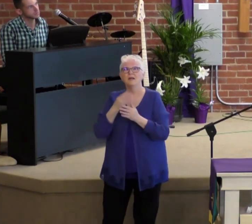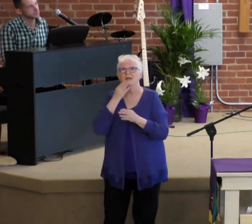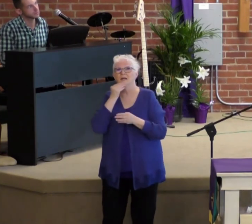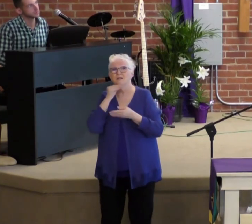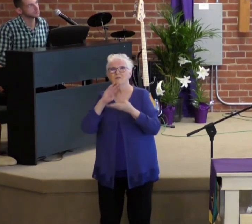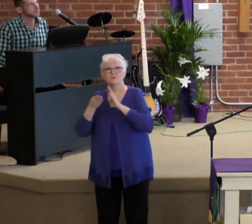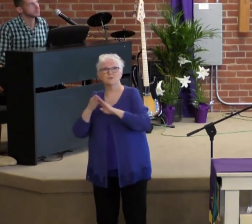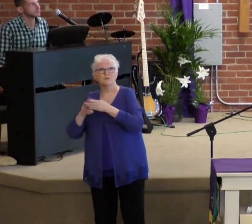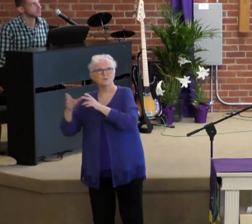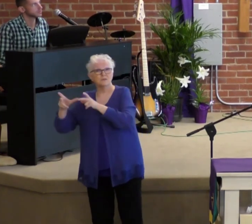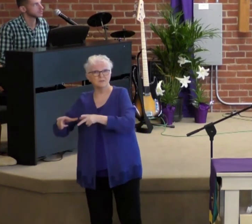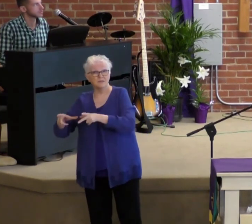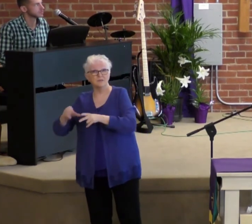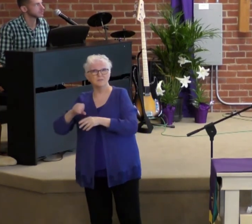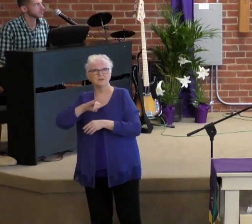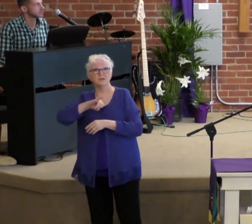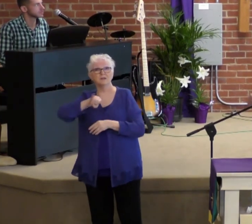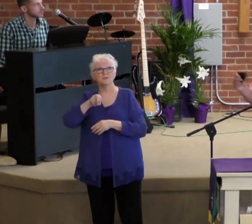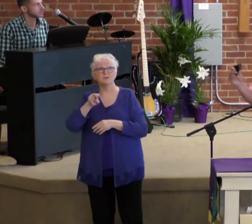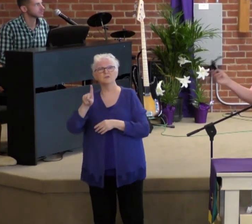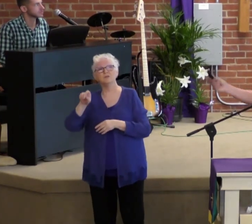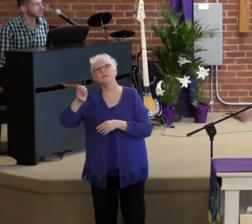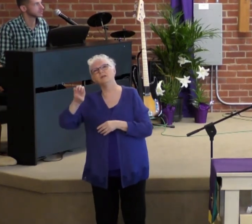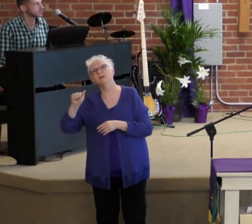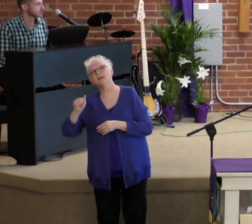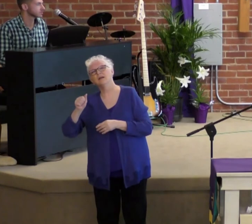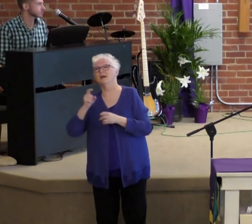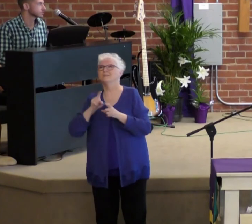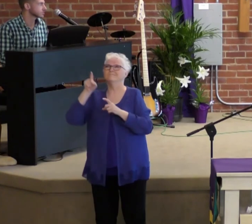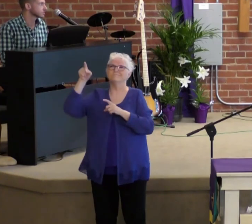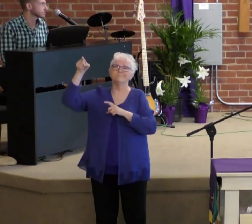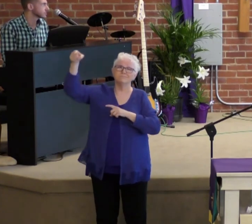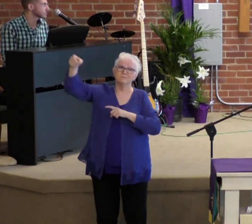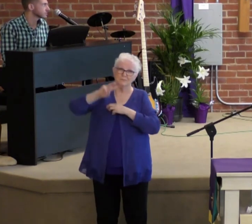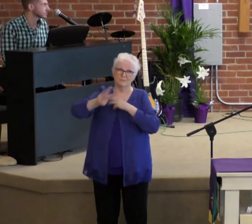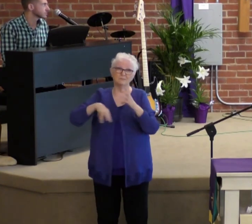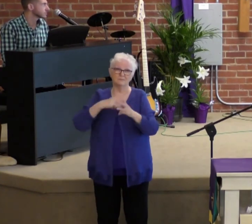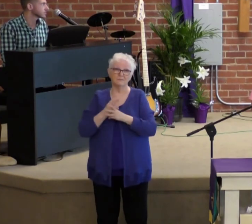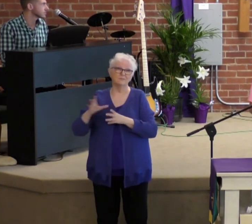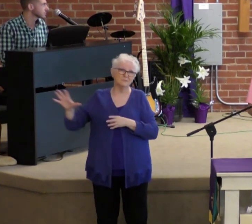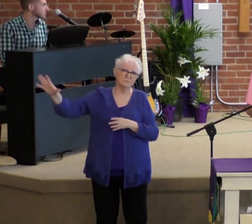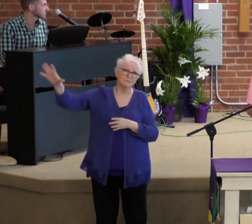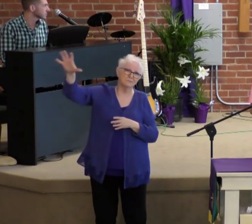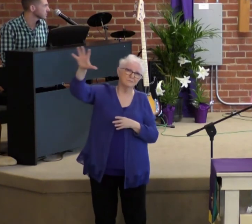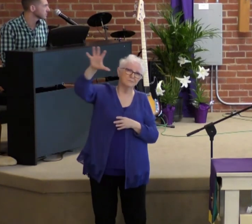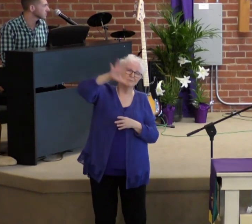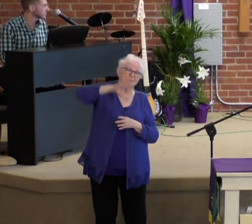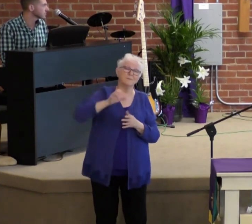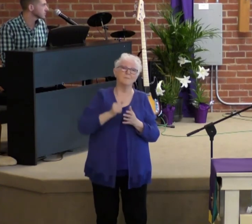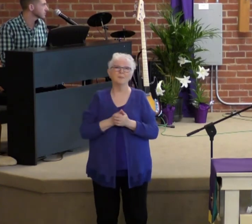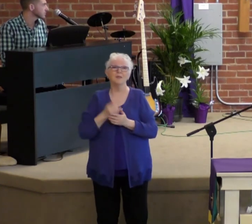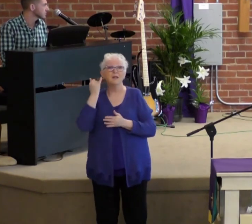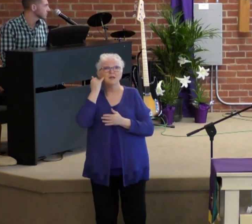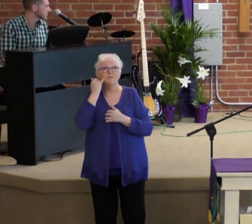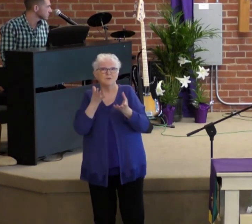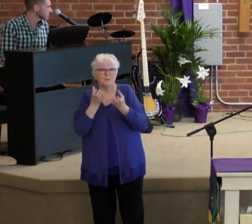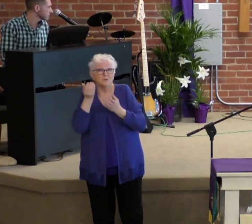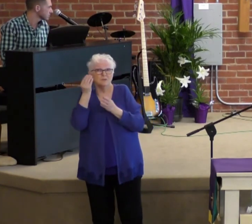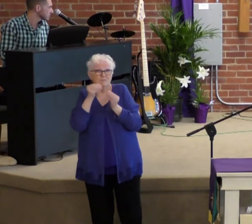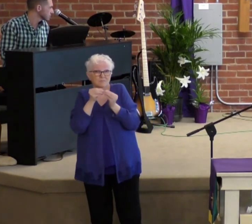Samaria, even to the uttermost parts of the earth. So there's a whole lot happening. If you want to know more about it, see me, and we'll be glad